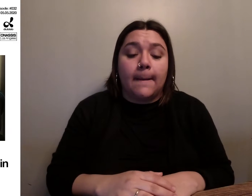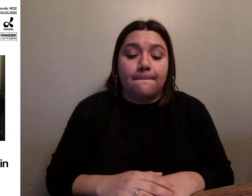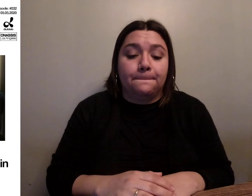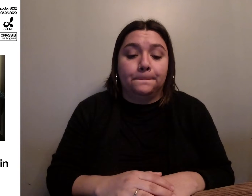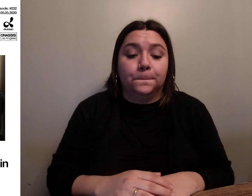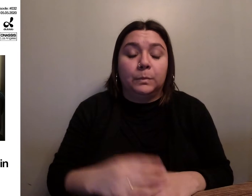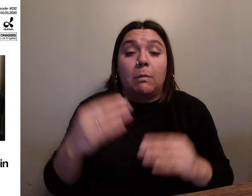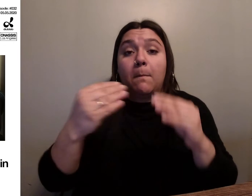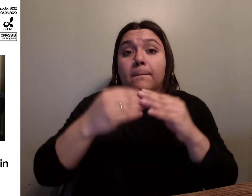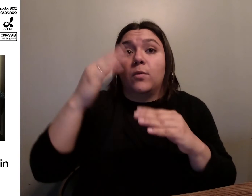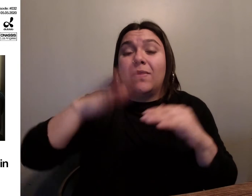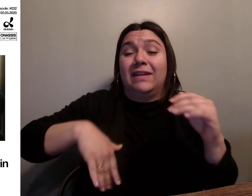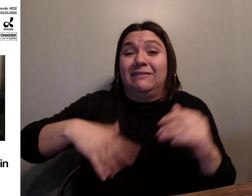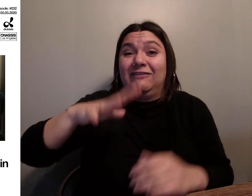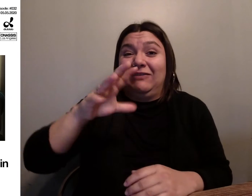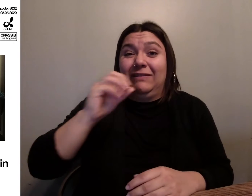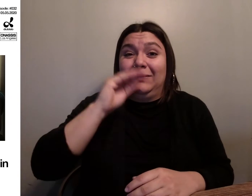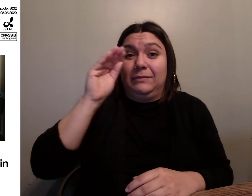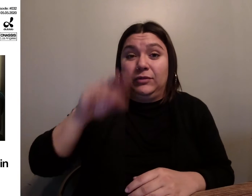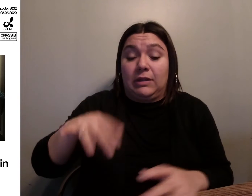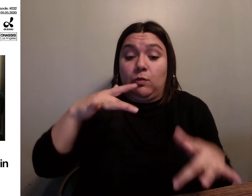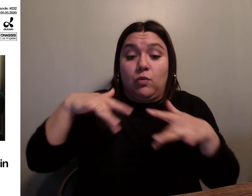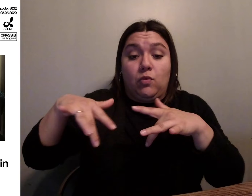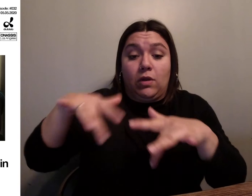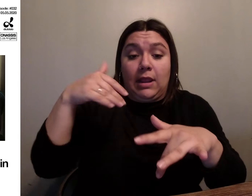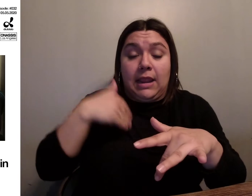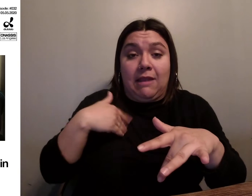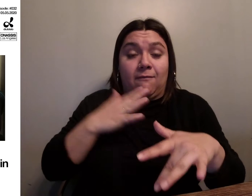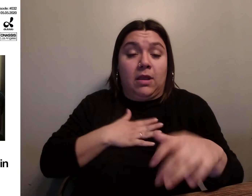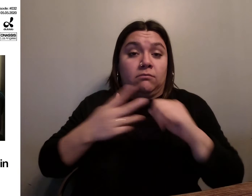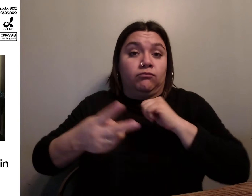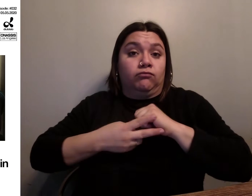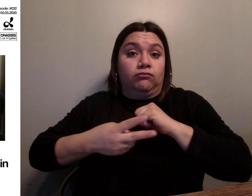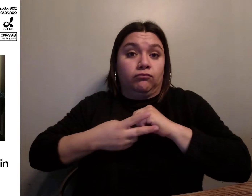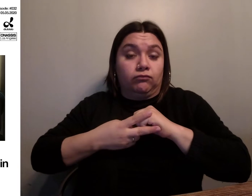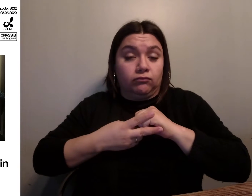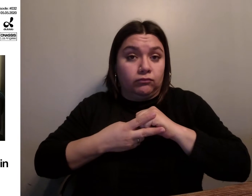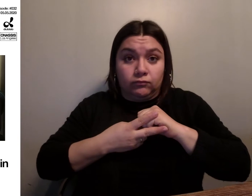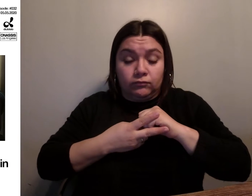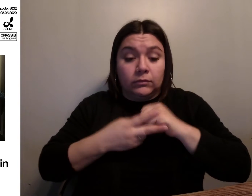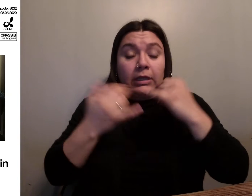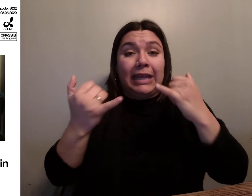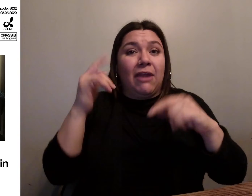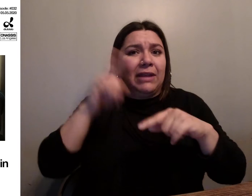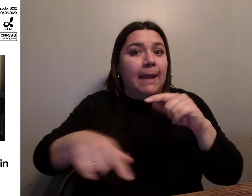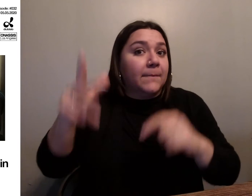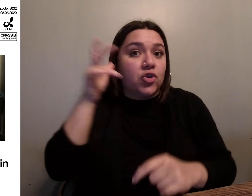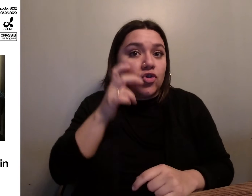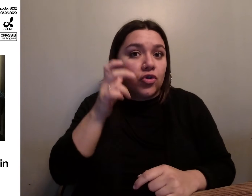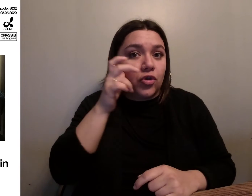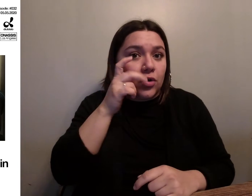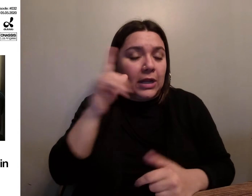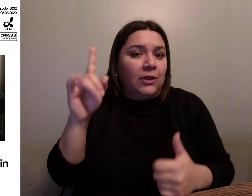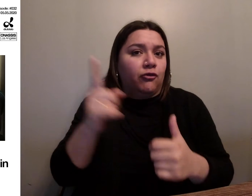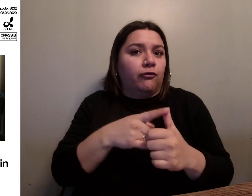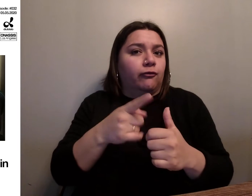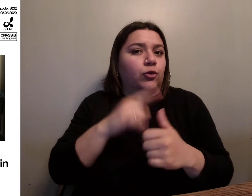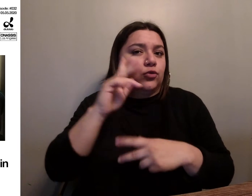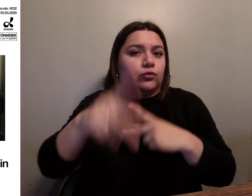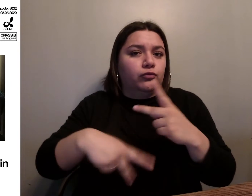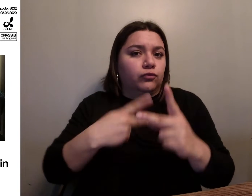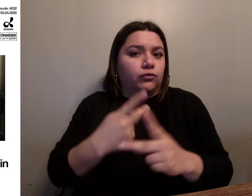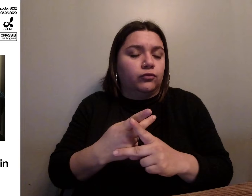archive can no longer be heard in their original form. They are from what I would call